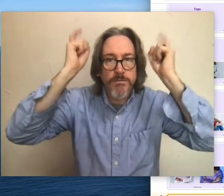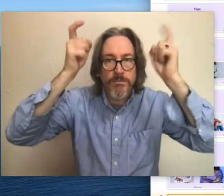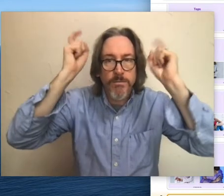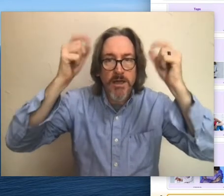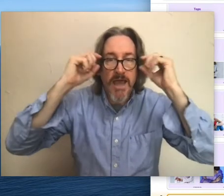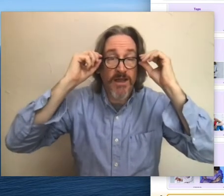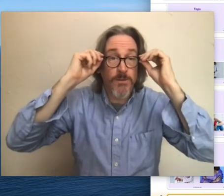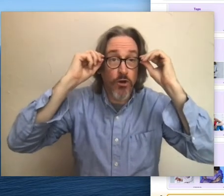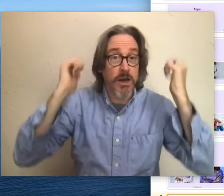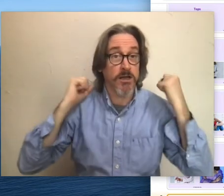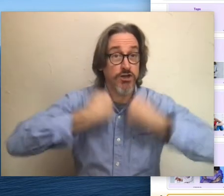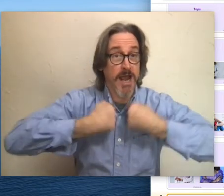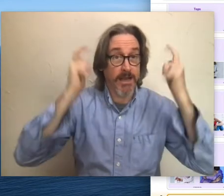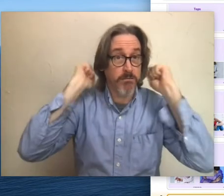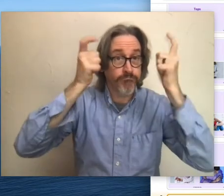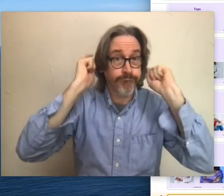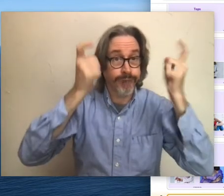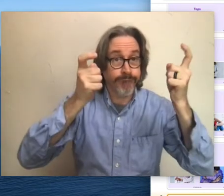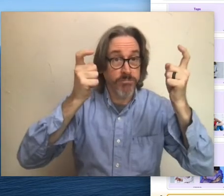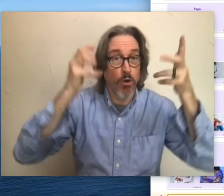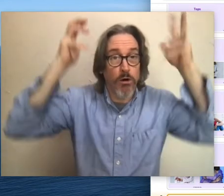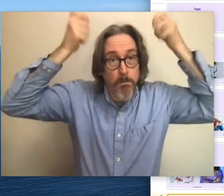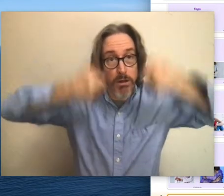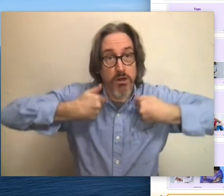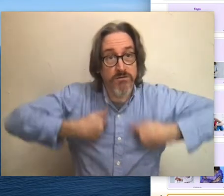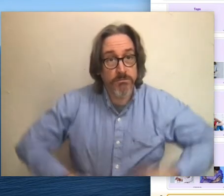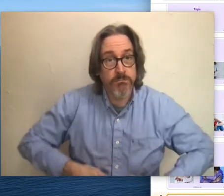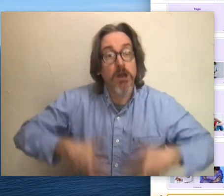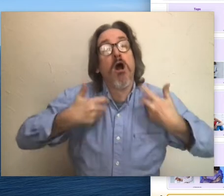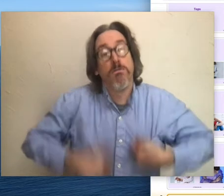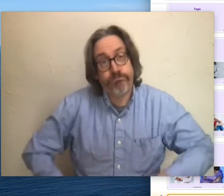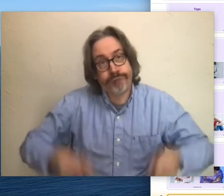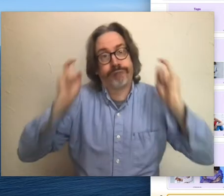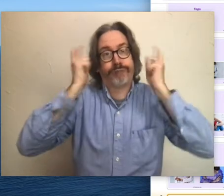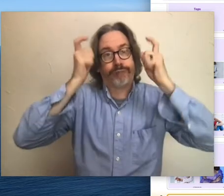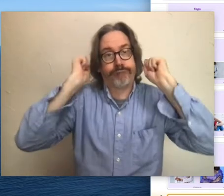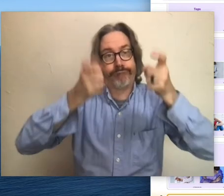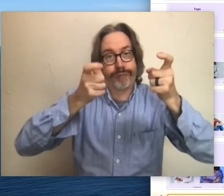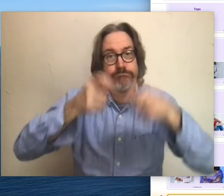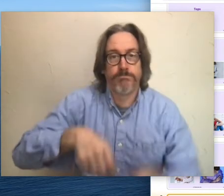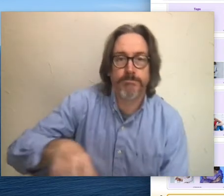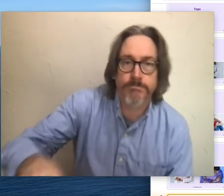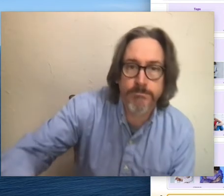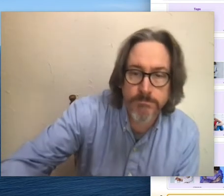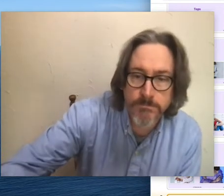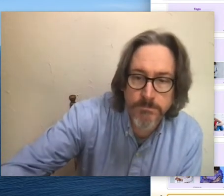hood. And that could be a hood on a jacket or a pullover.